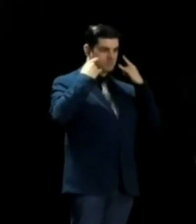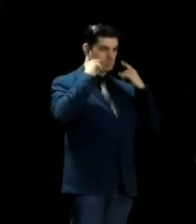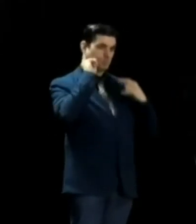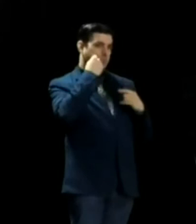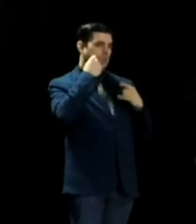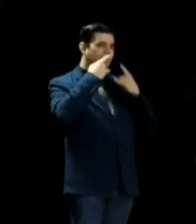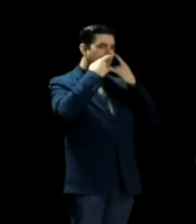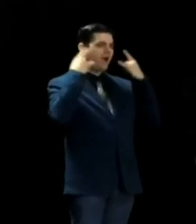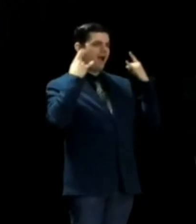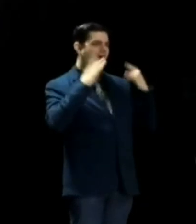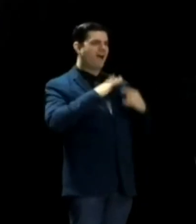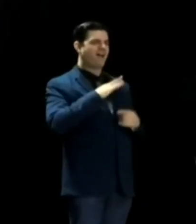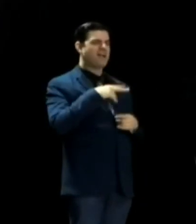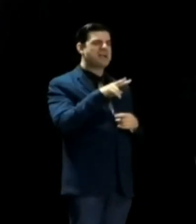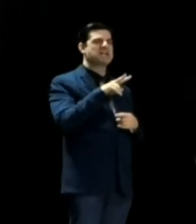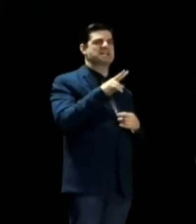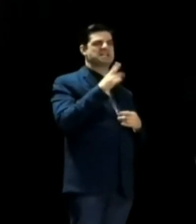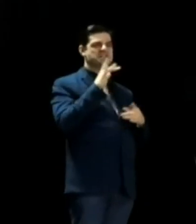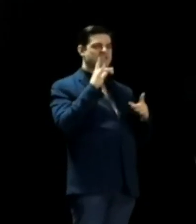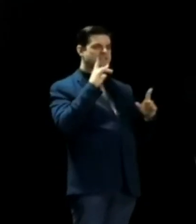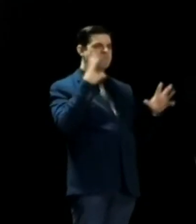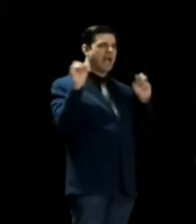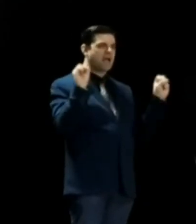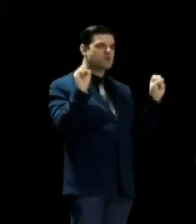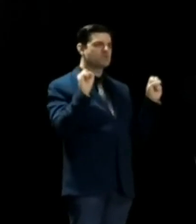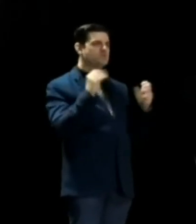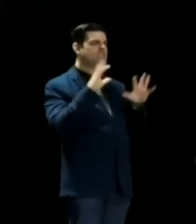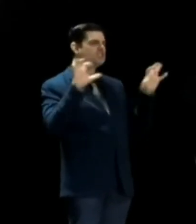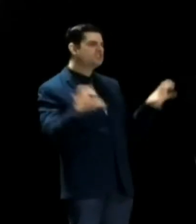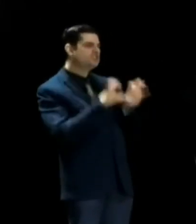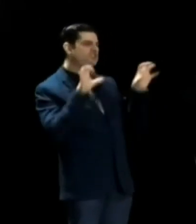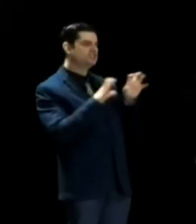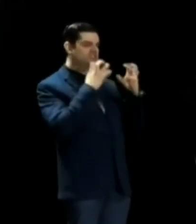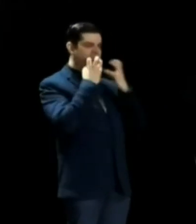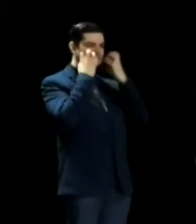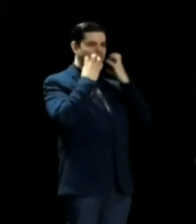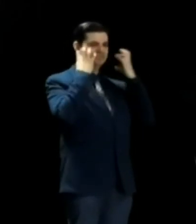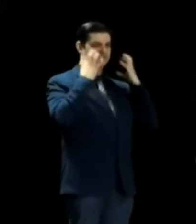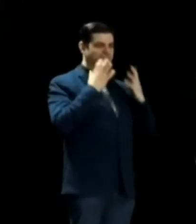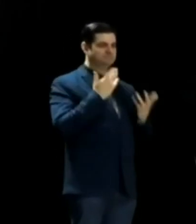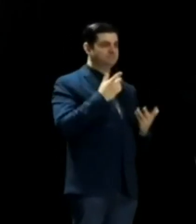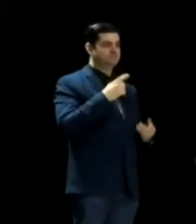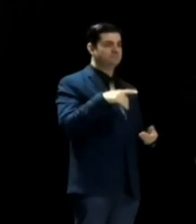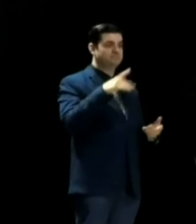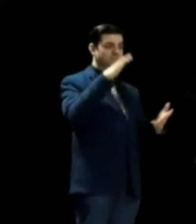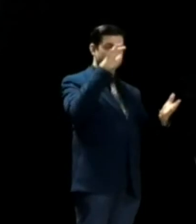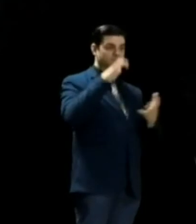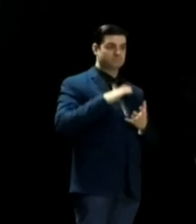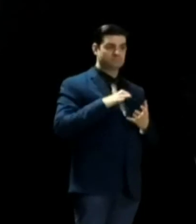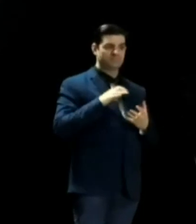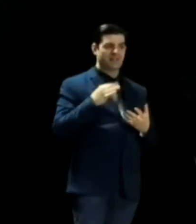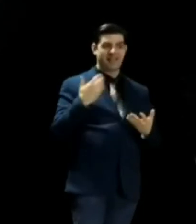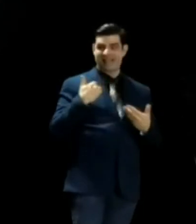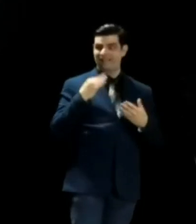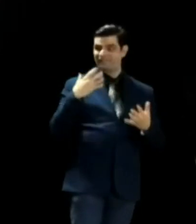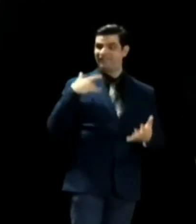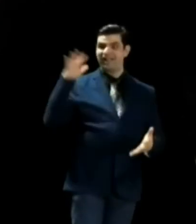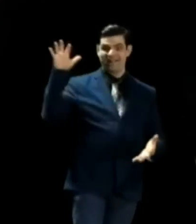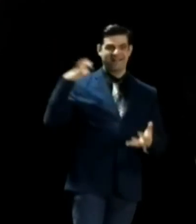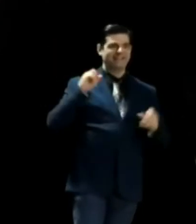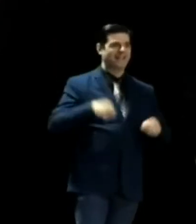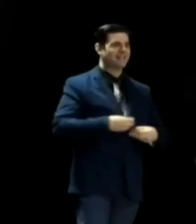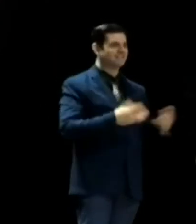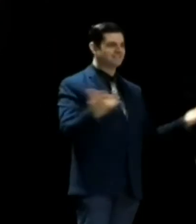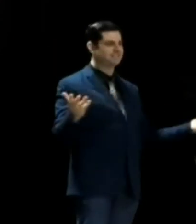we have thousands of them, we'll give them away so that people have them. But we have not been able to do that. It's very hard to get these